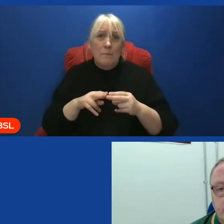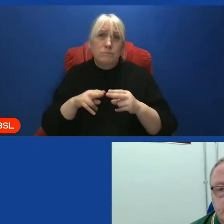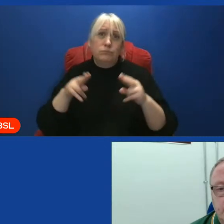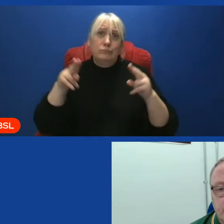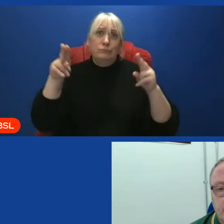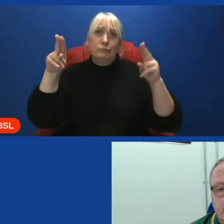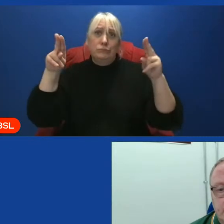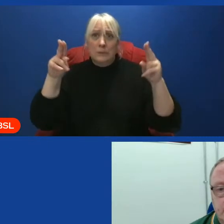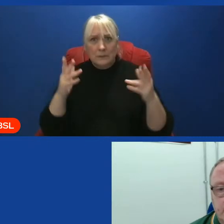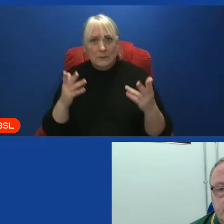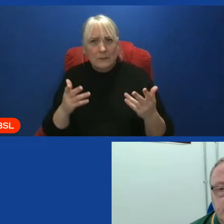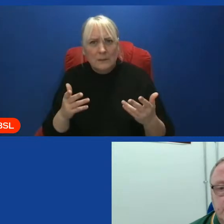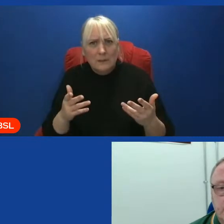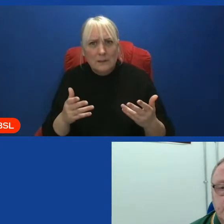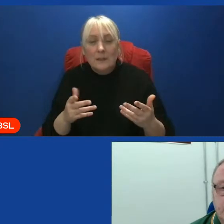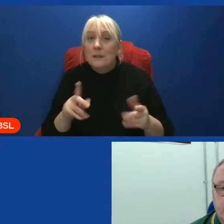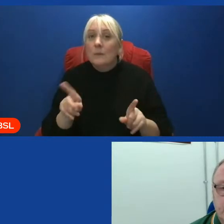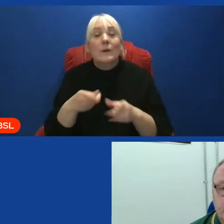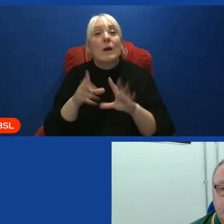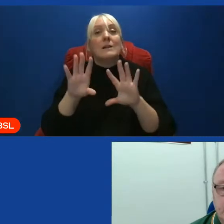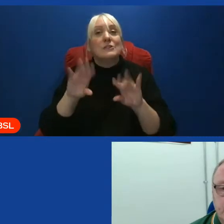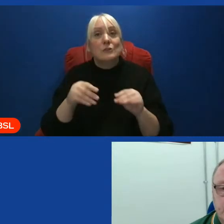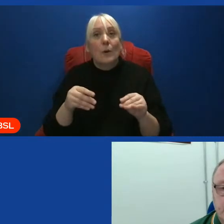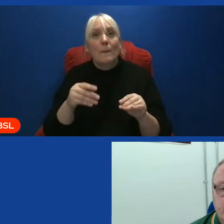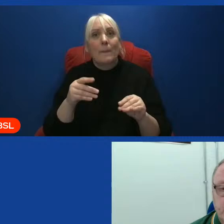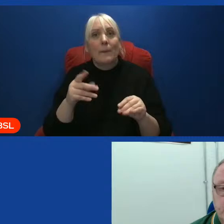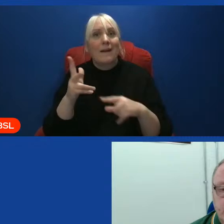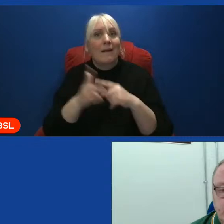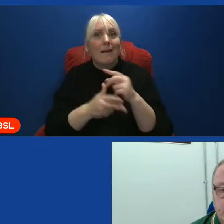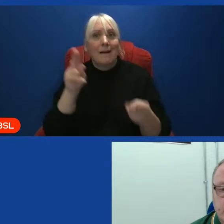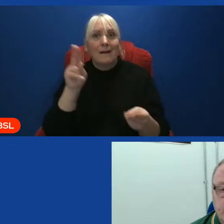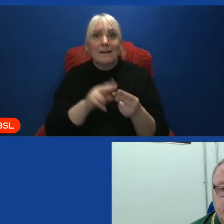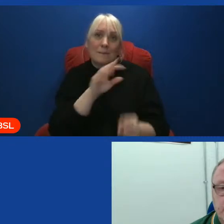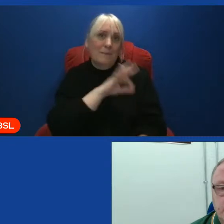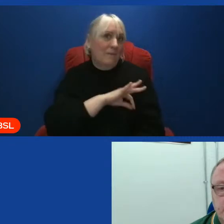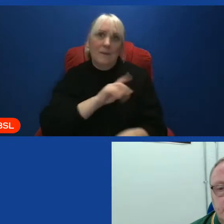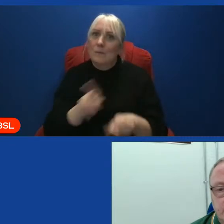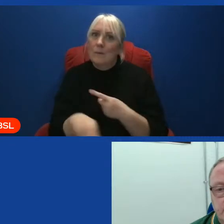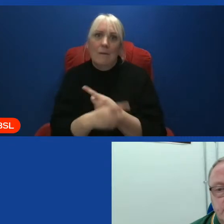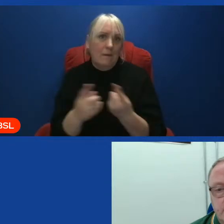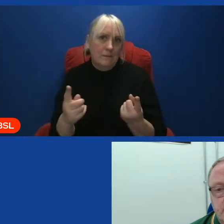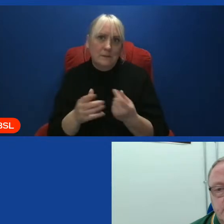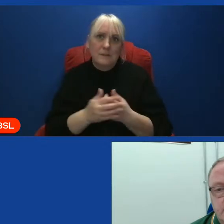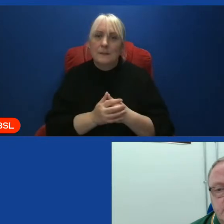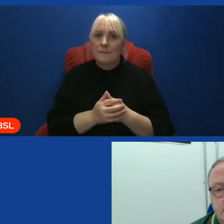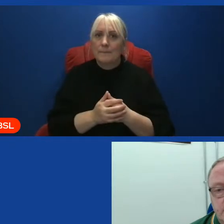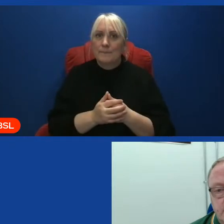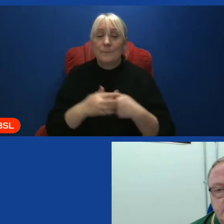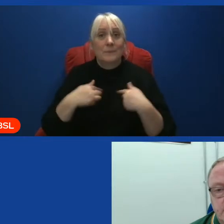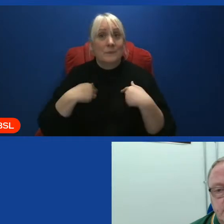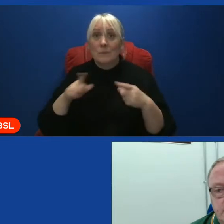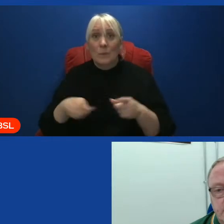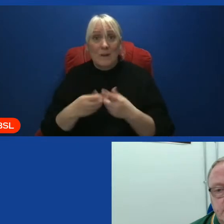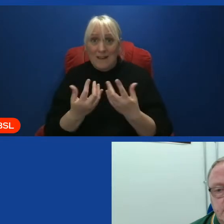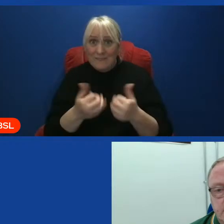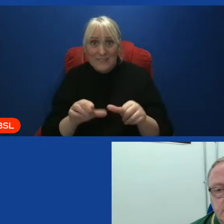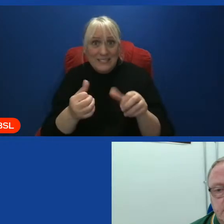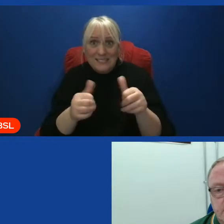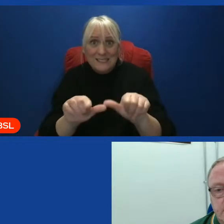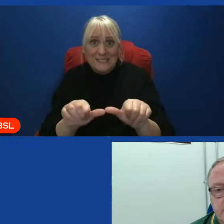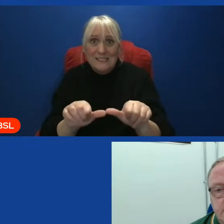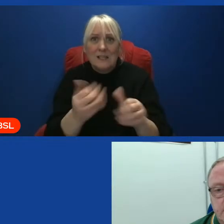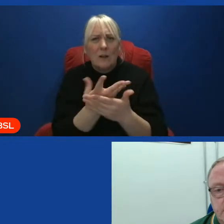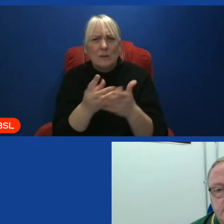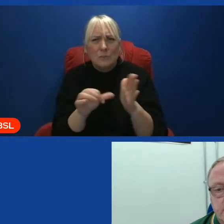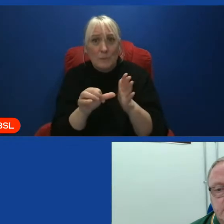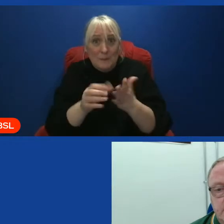stop that. We cannot stop it by cutting benefit. So in the short time we have here, we cannot fix a lot of this, but Kim was right.